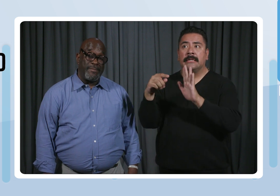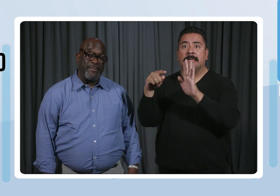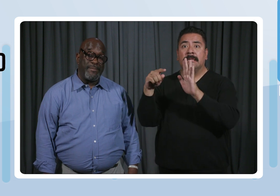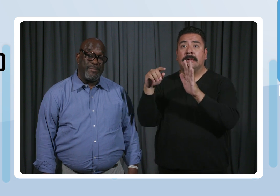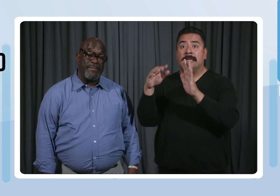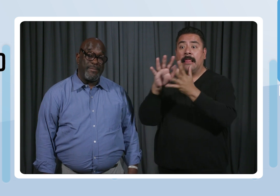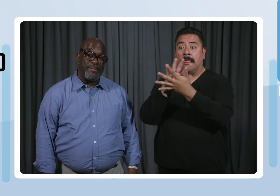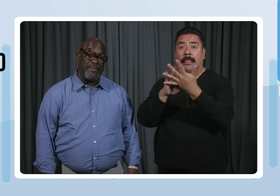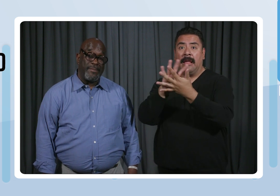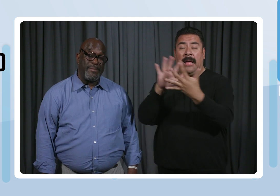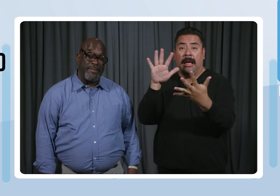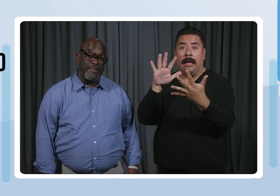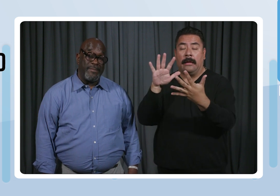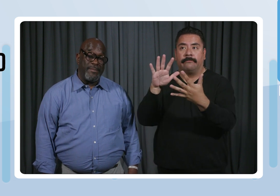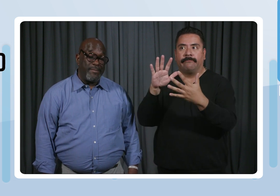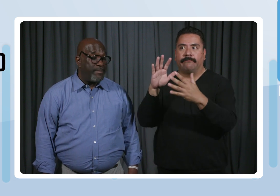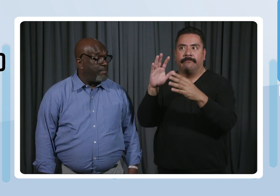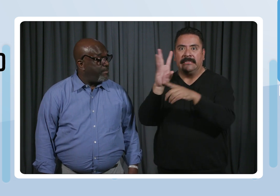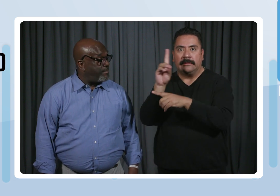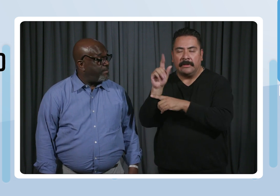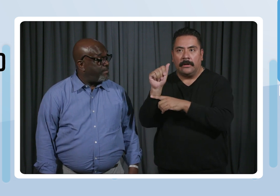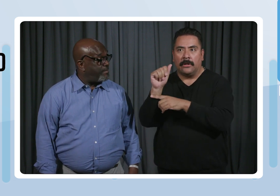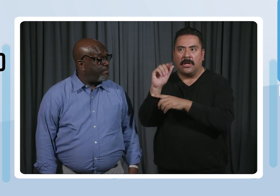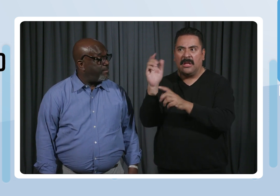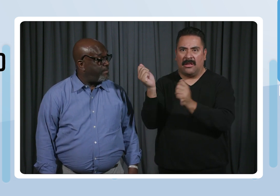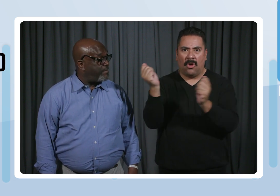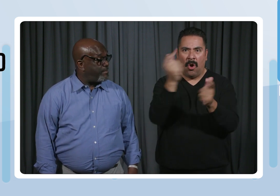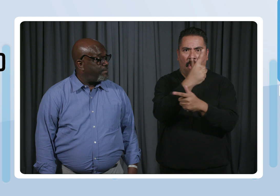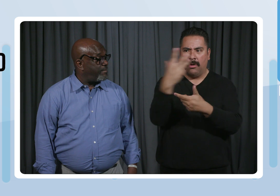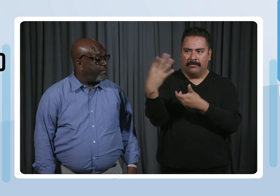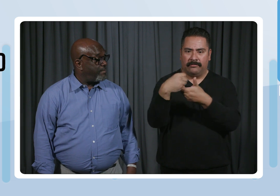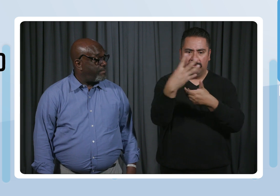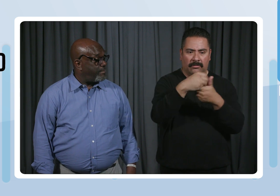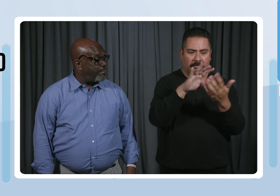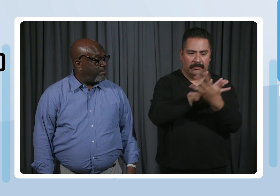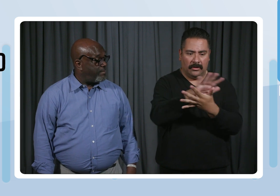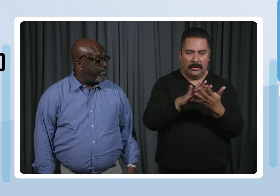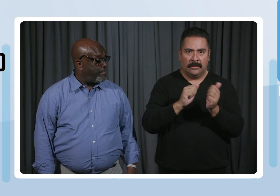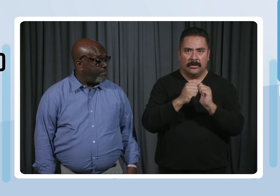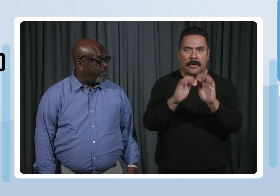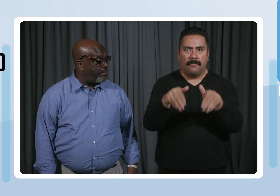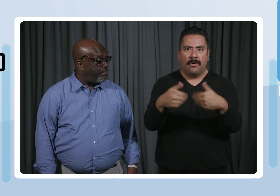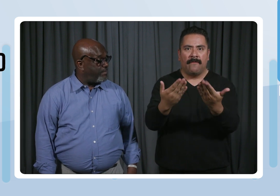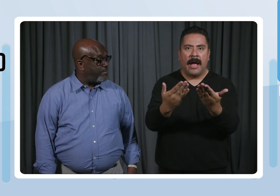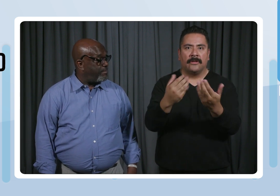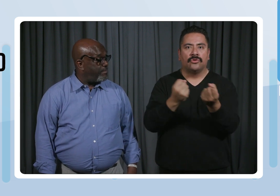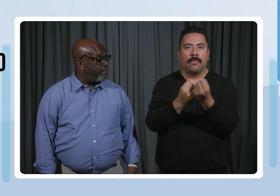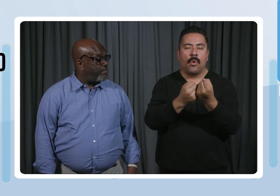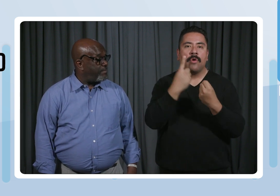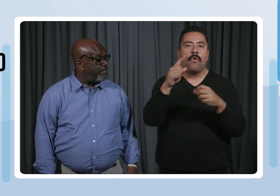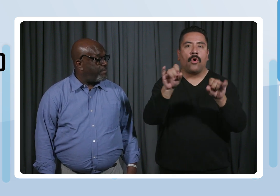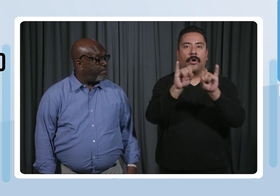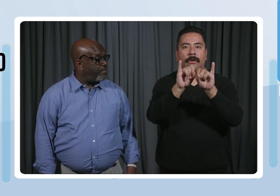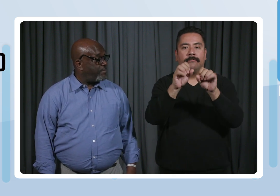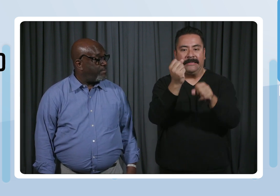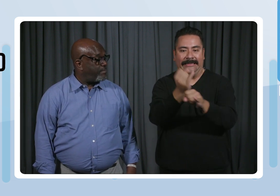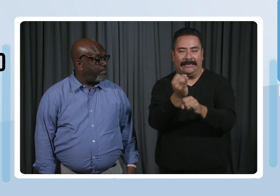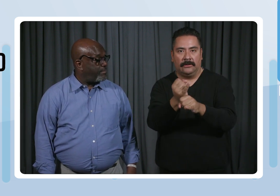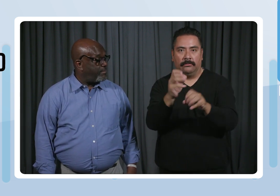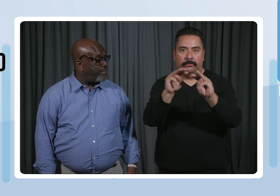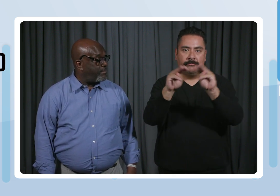all together and just provide that support for institutions that are focusing